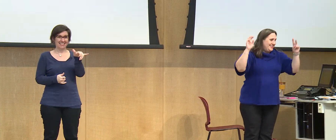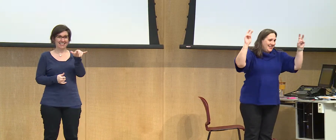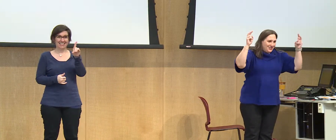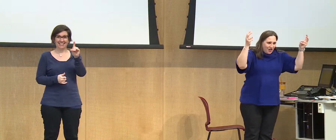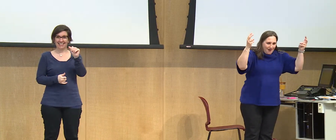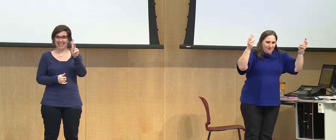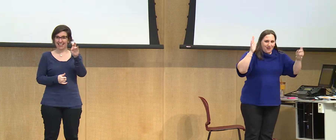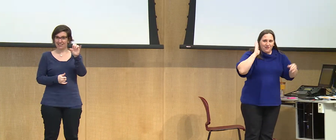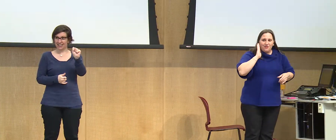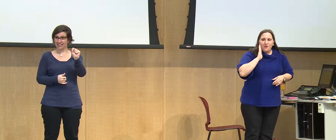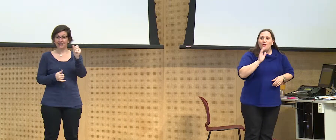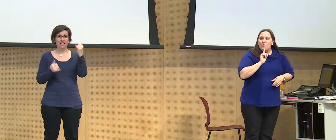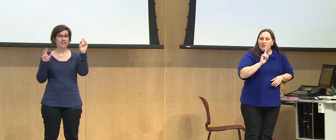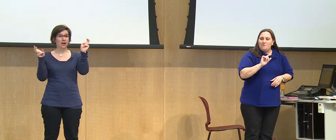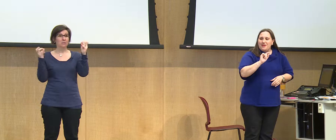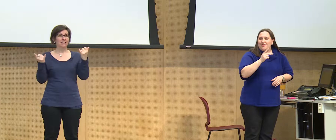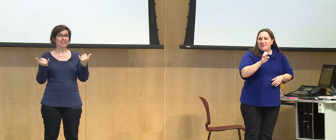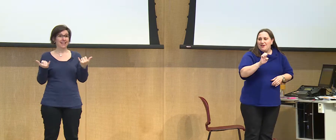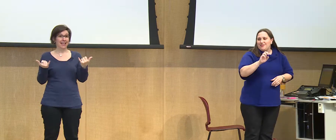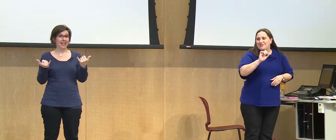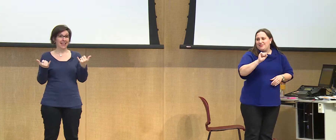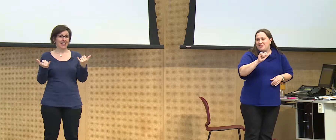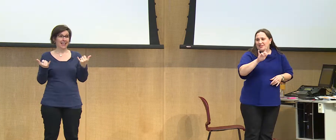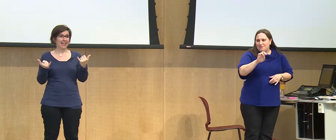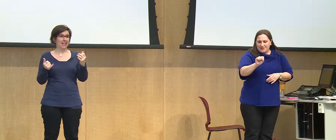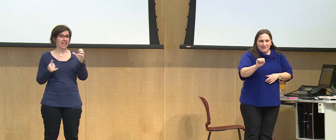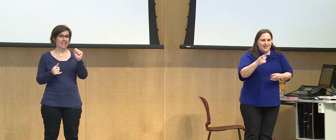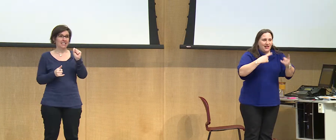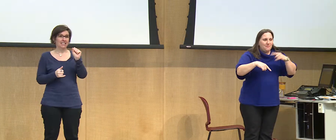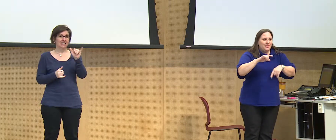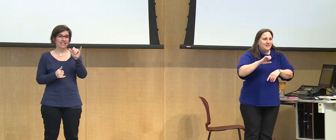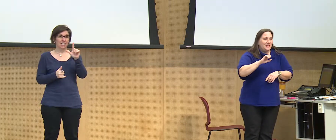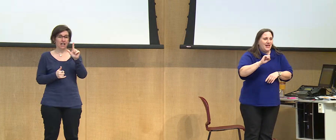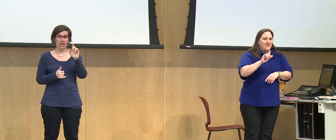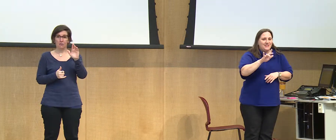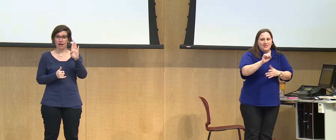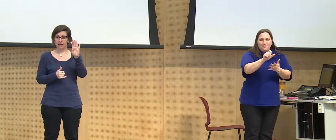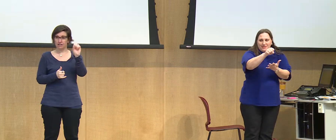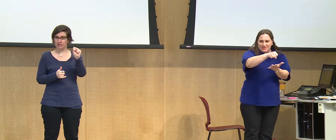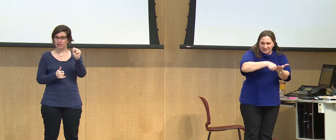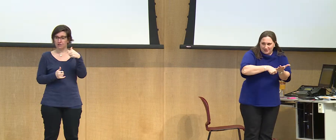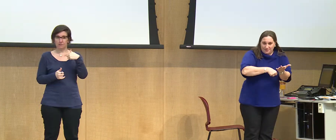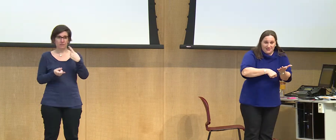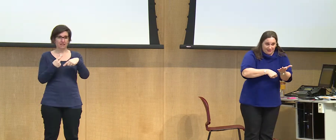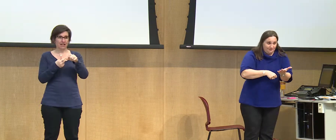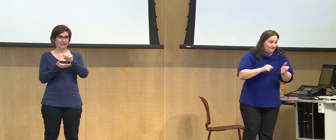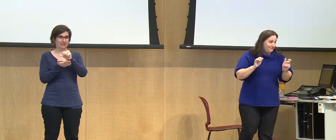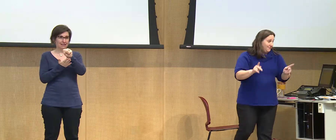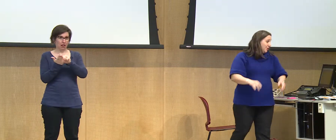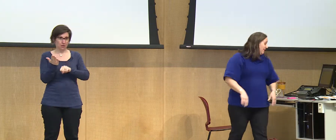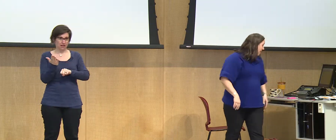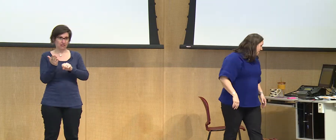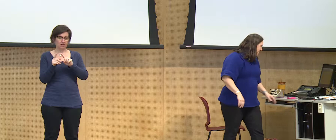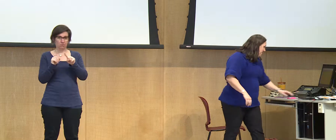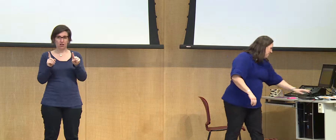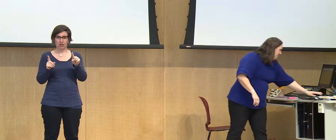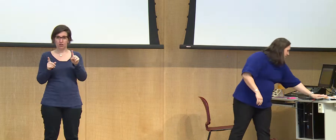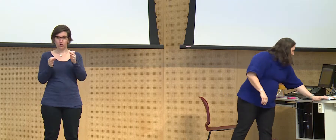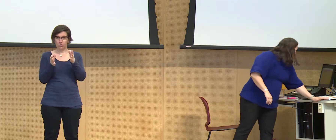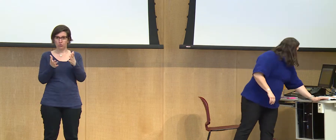today's topic will be the syllabus, and I'm going to assign syllabus as syllabus. Okay?